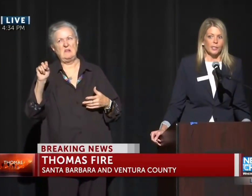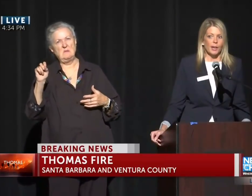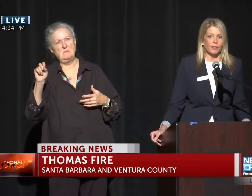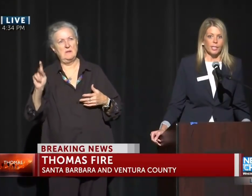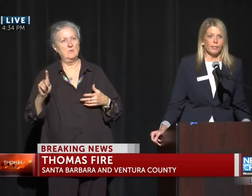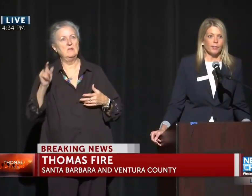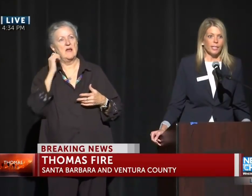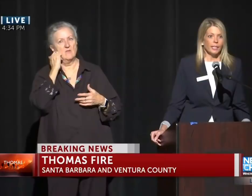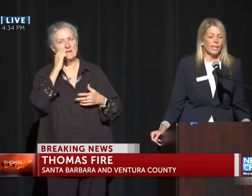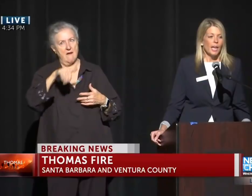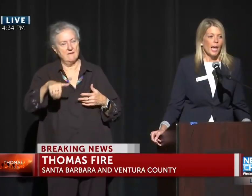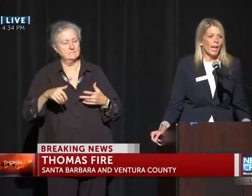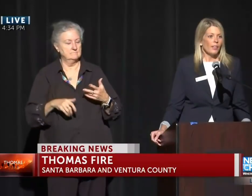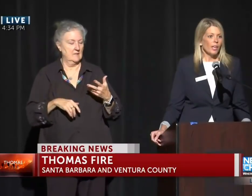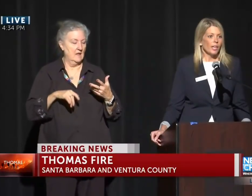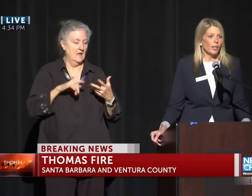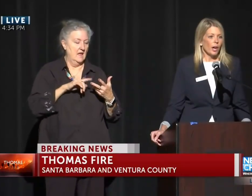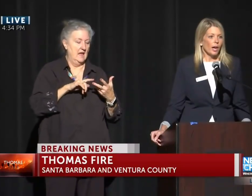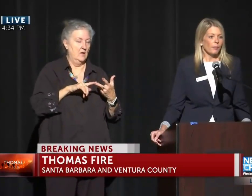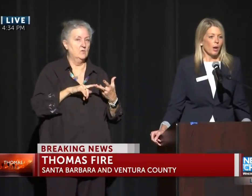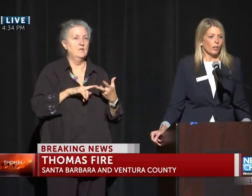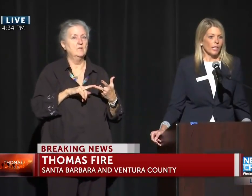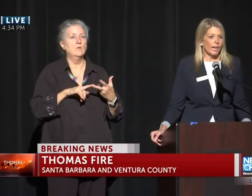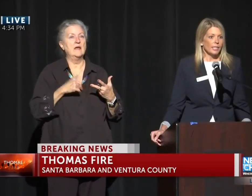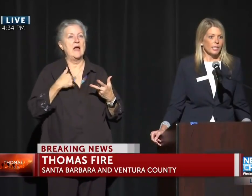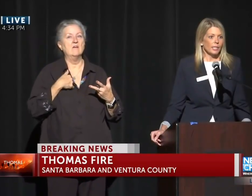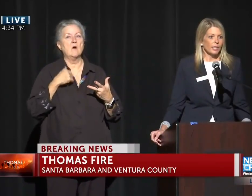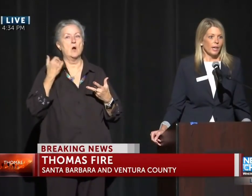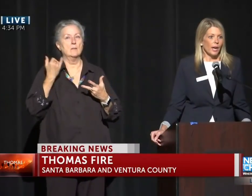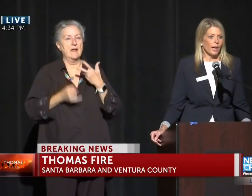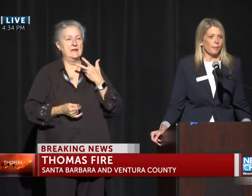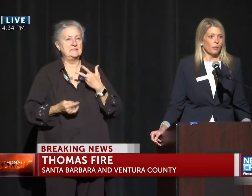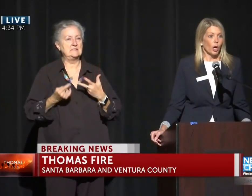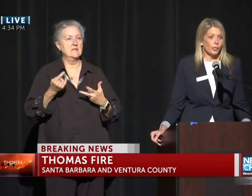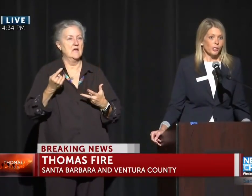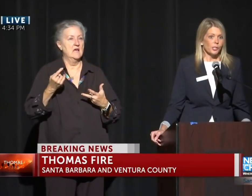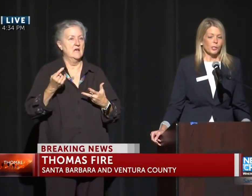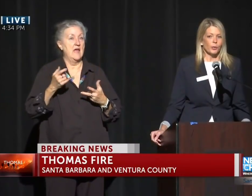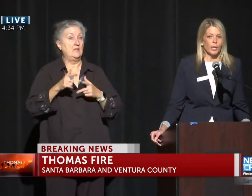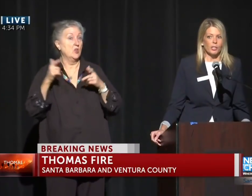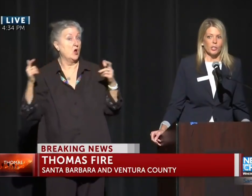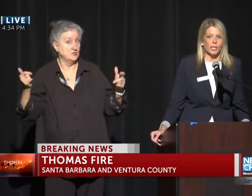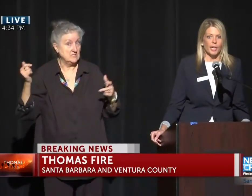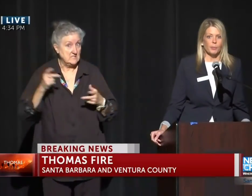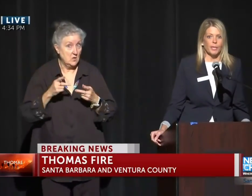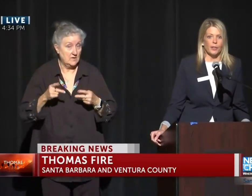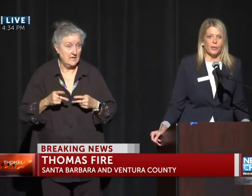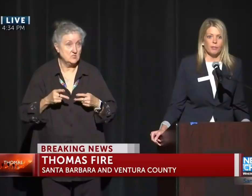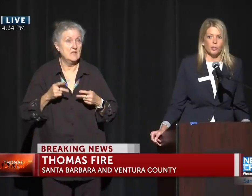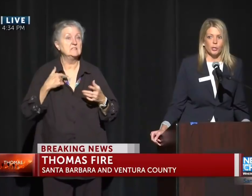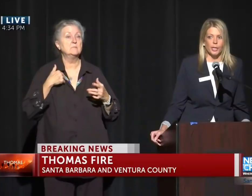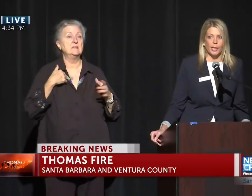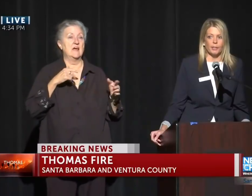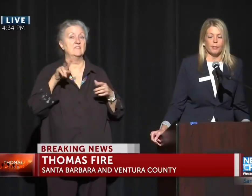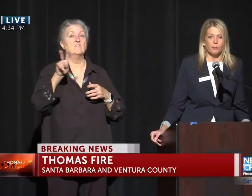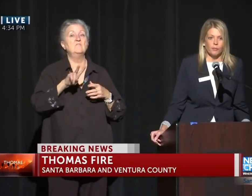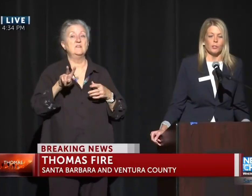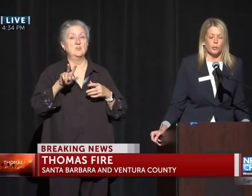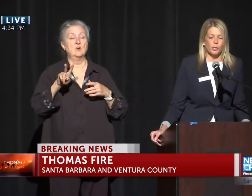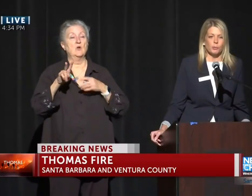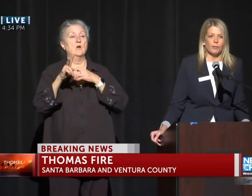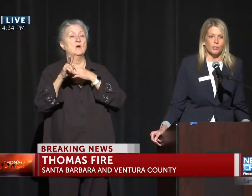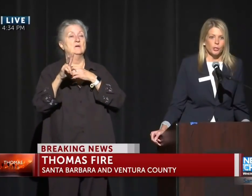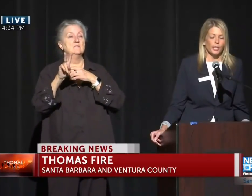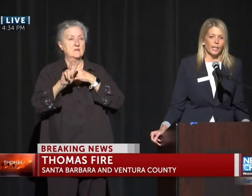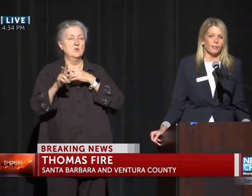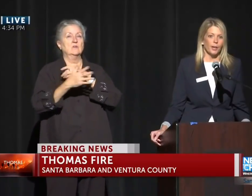shelter clients every evening. And then our last and largest location has been at the Ventura County